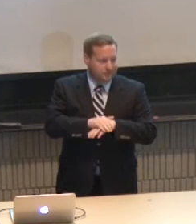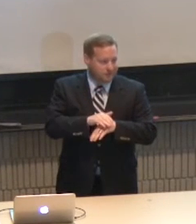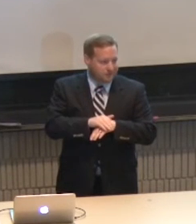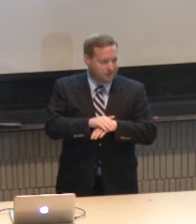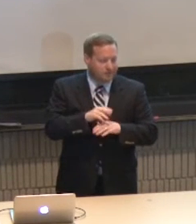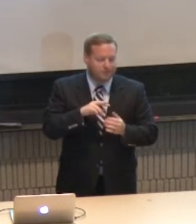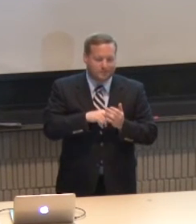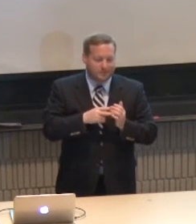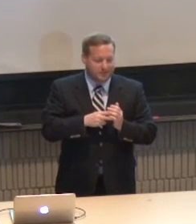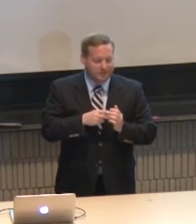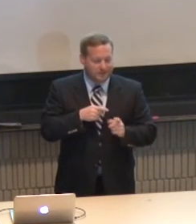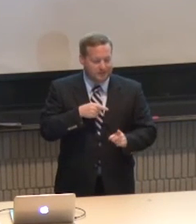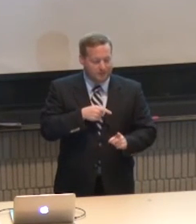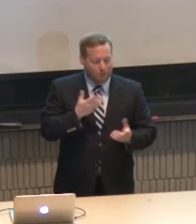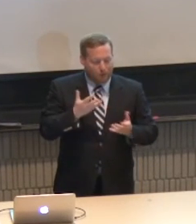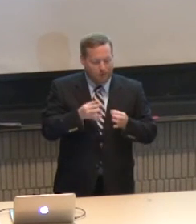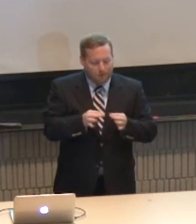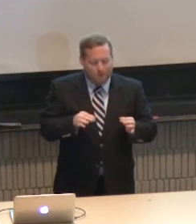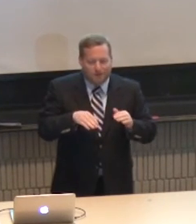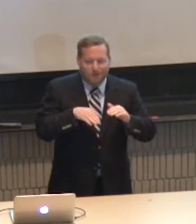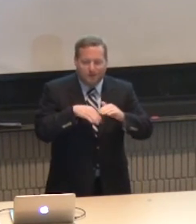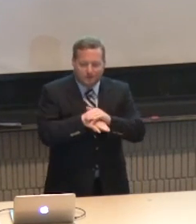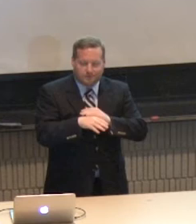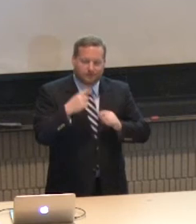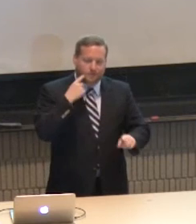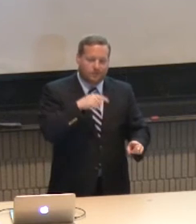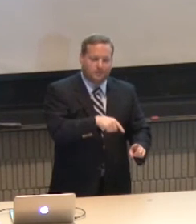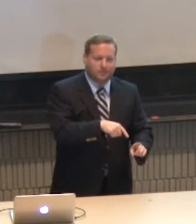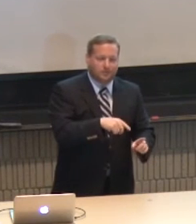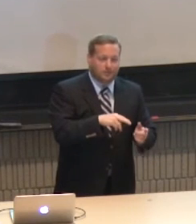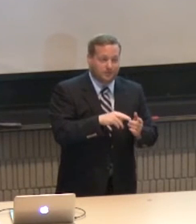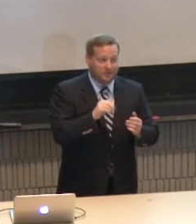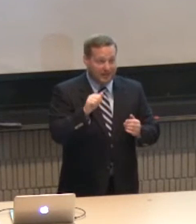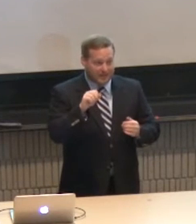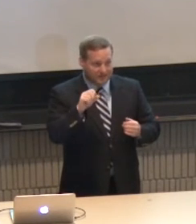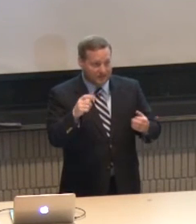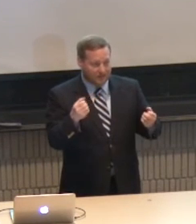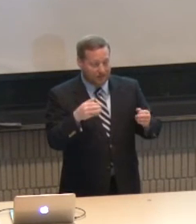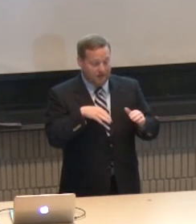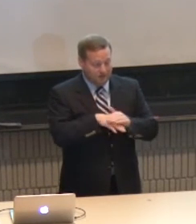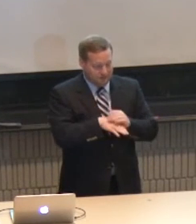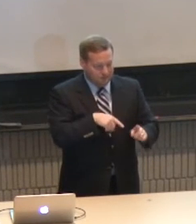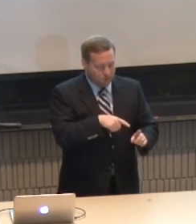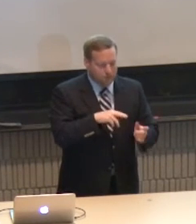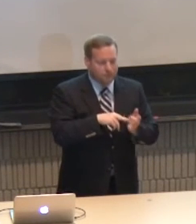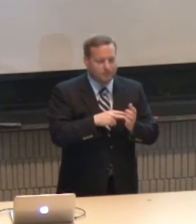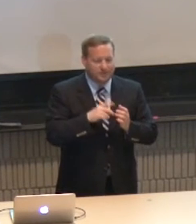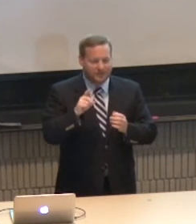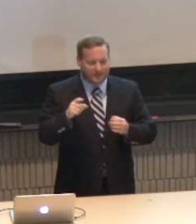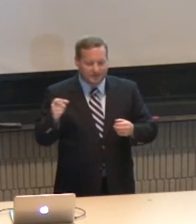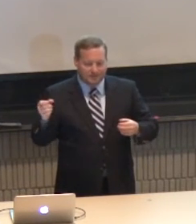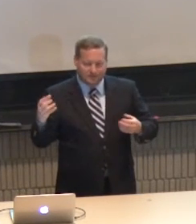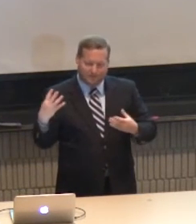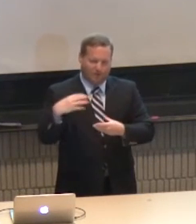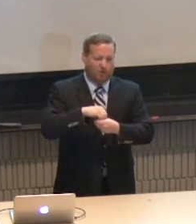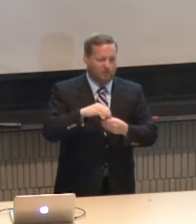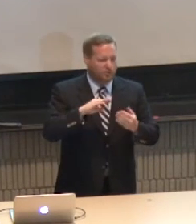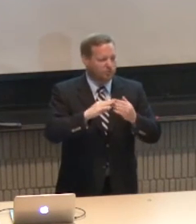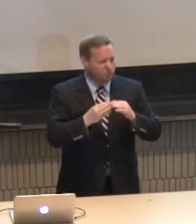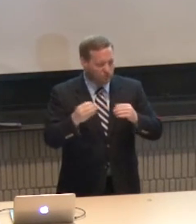because, you know, inordinately, most of the parents are hearing and don't know sign language. So access often